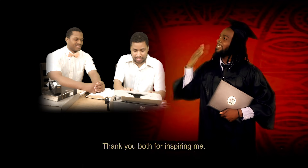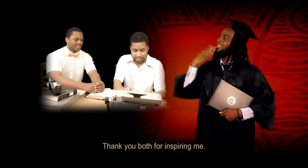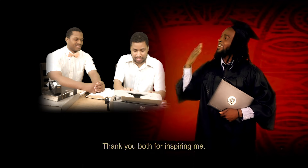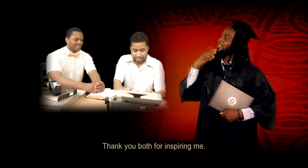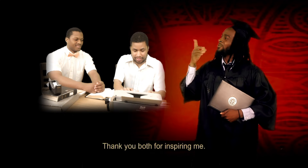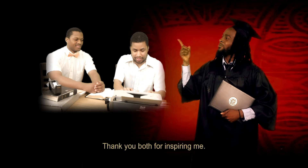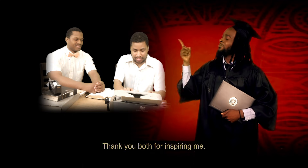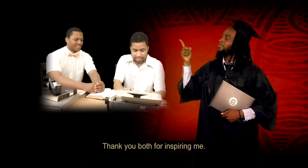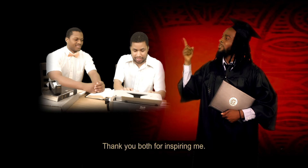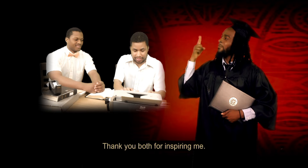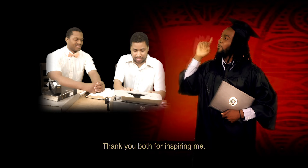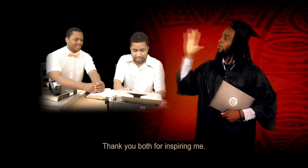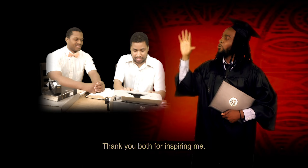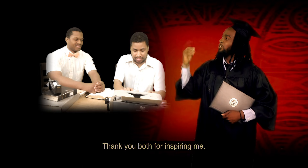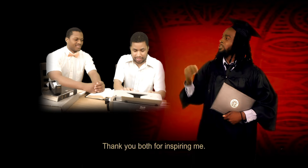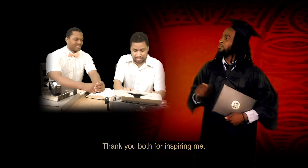Thank you both for inspiring me.